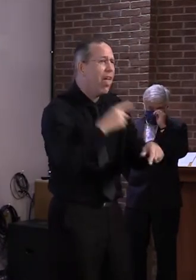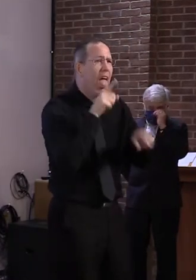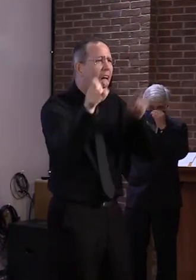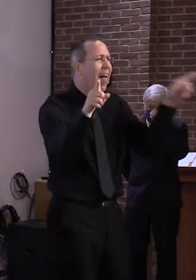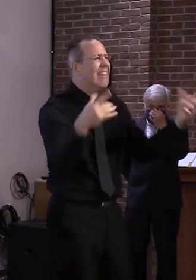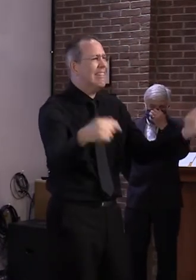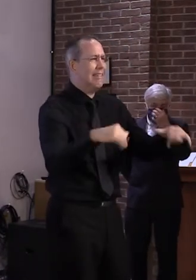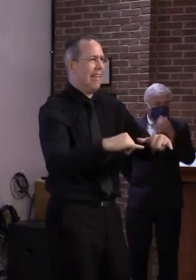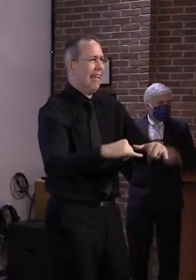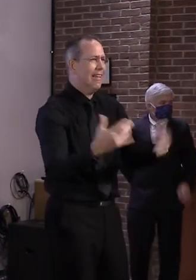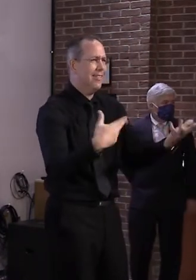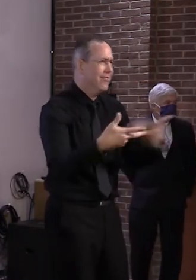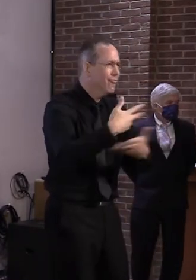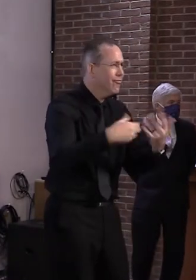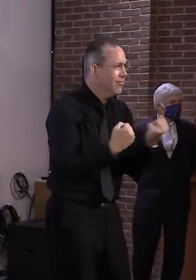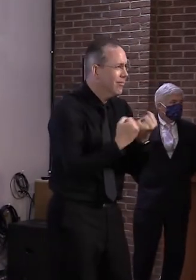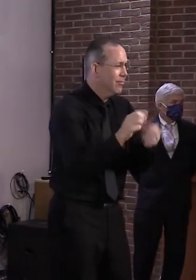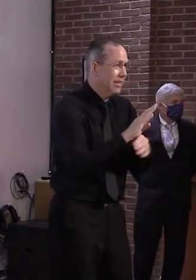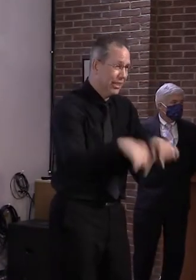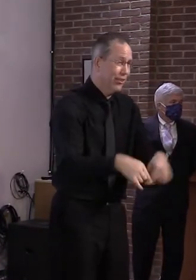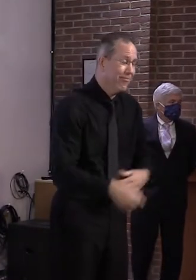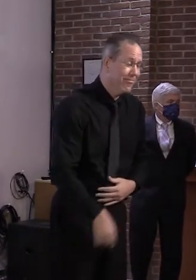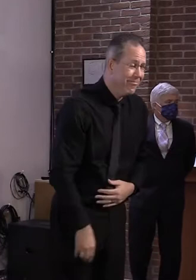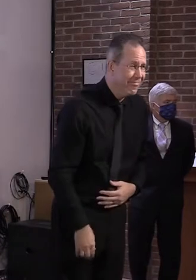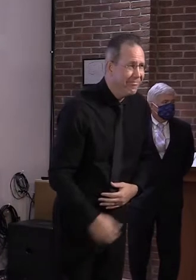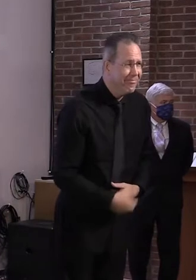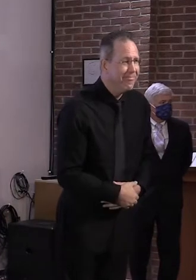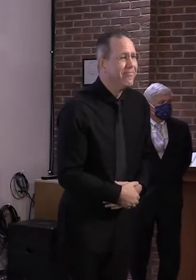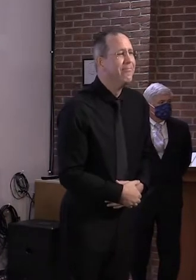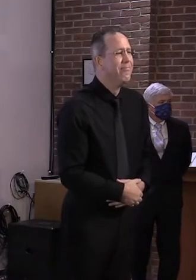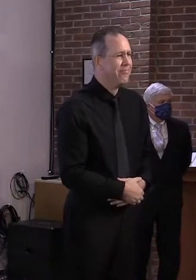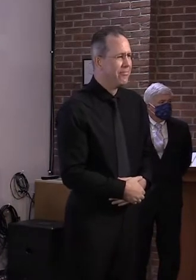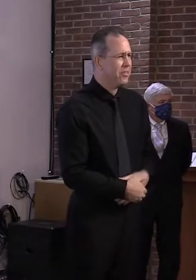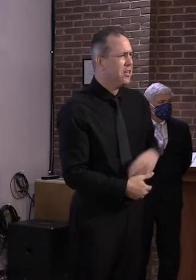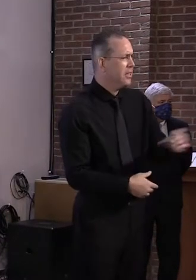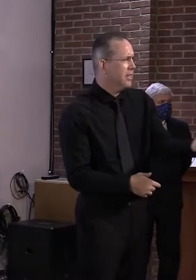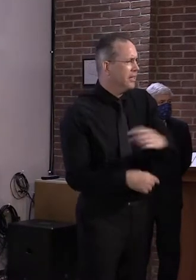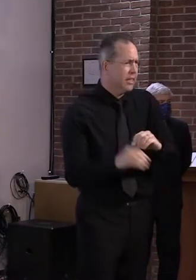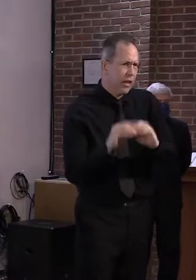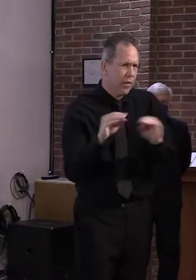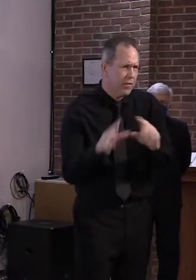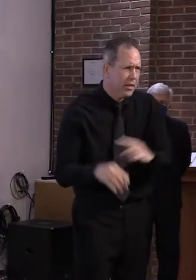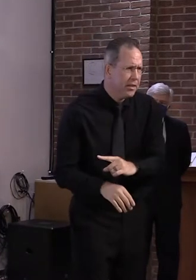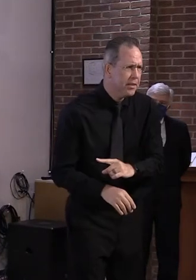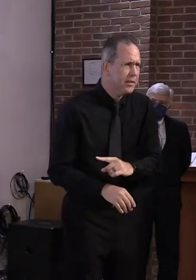hard-earned money right here in the state. And just to be clear, the Maine situation is not for sure yet. That's